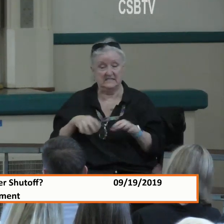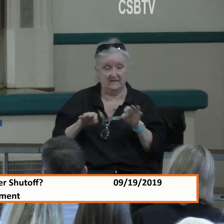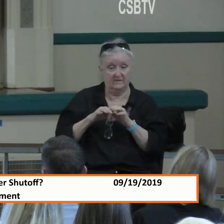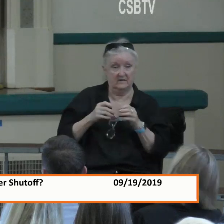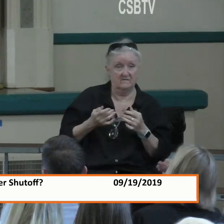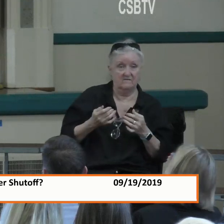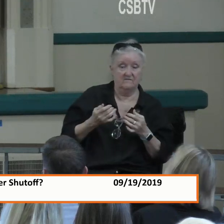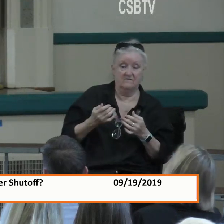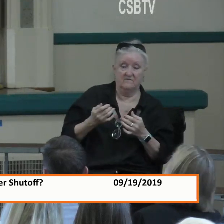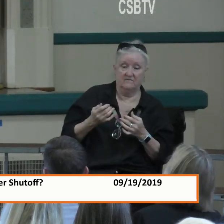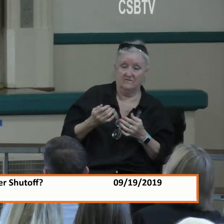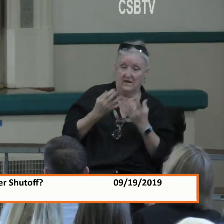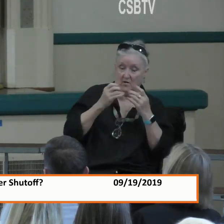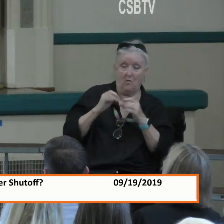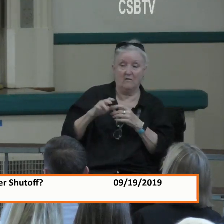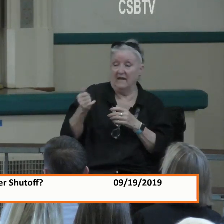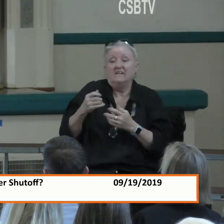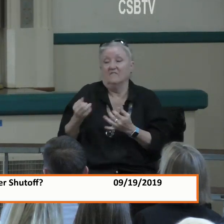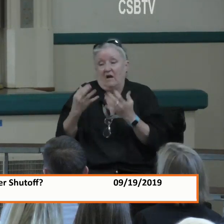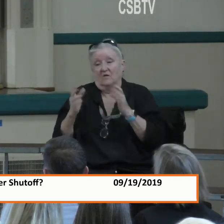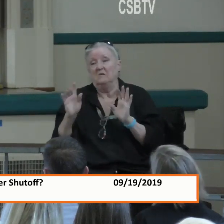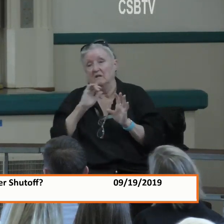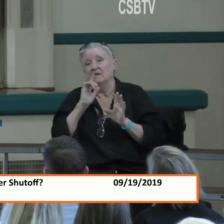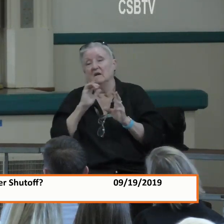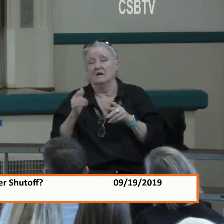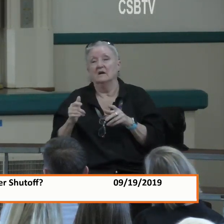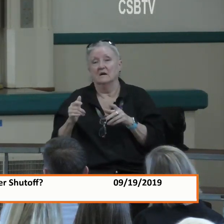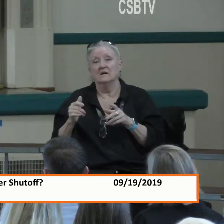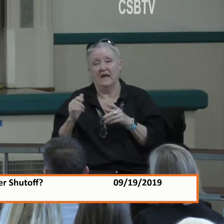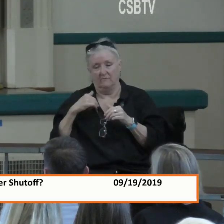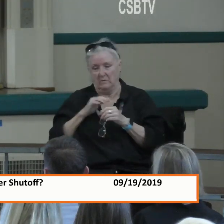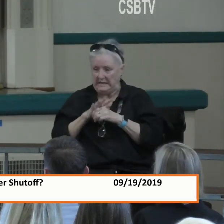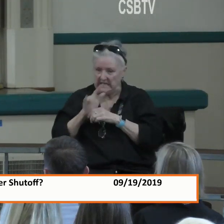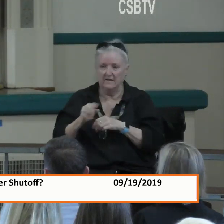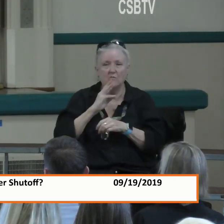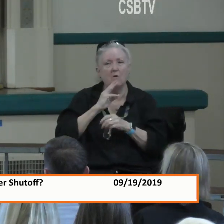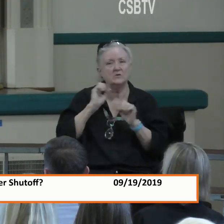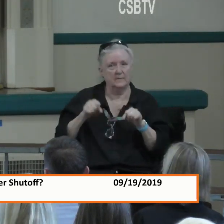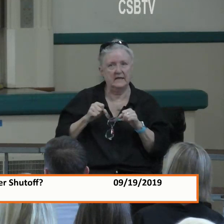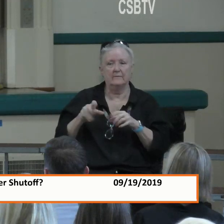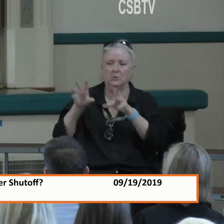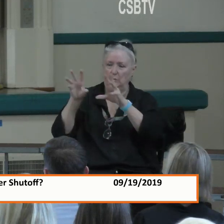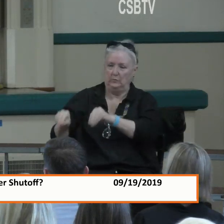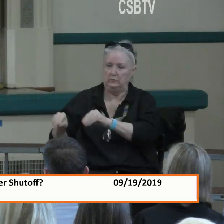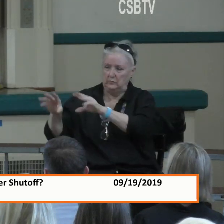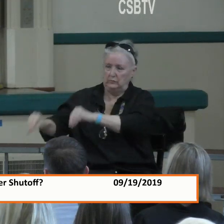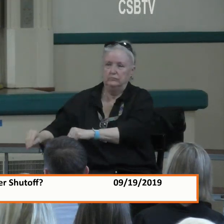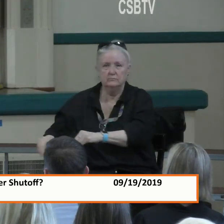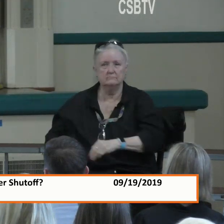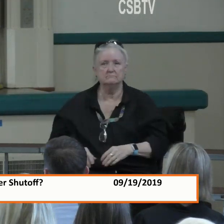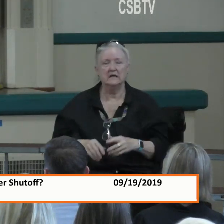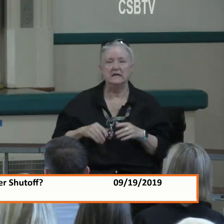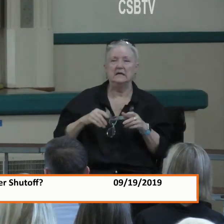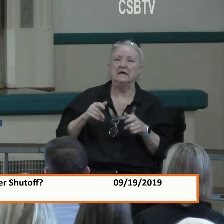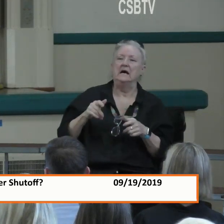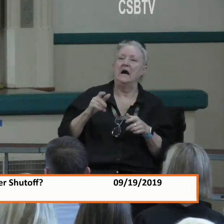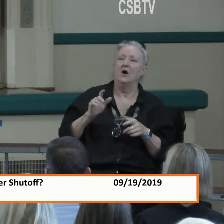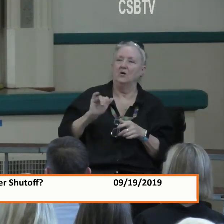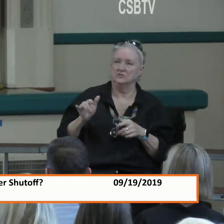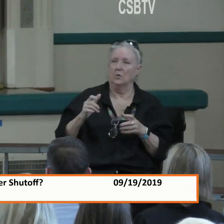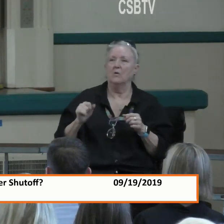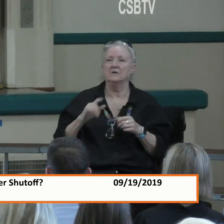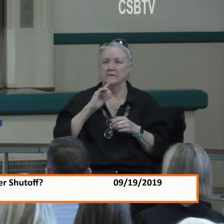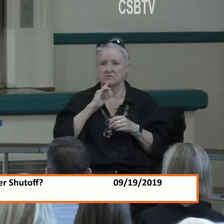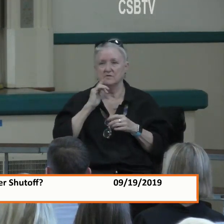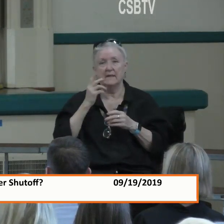at all, we will have plenty of water to be able to extinguish it. I also want to assure you that both